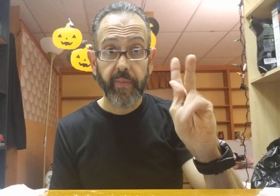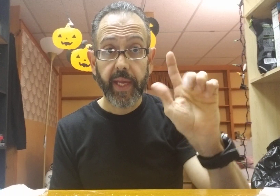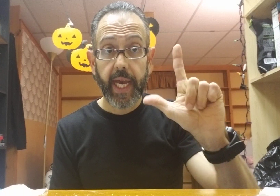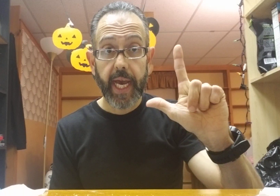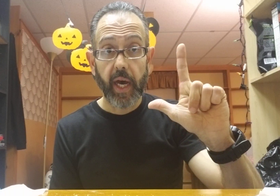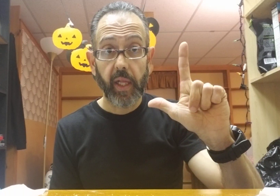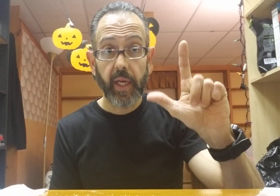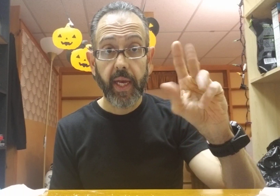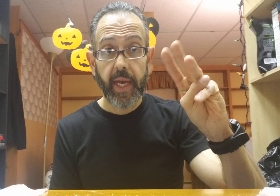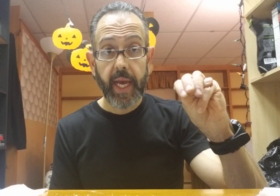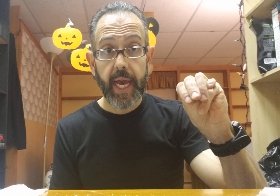L,